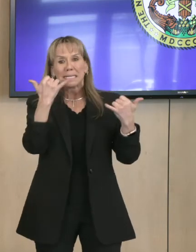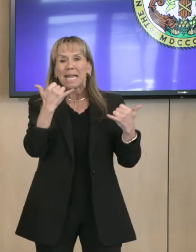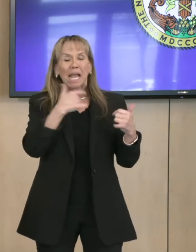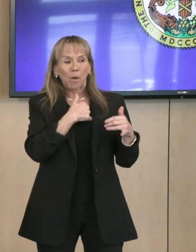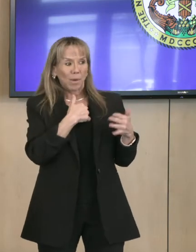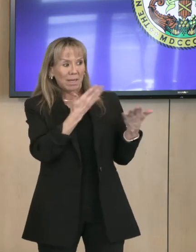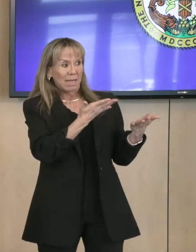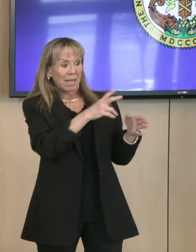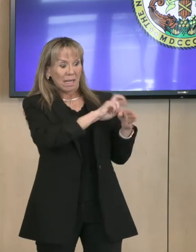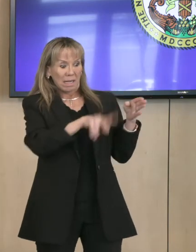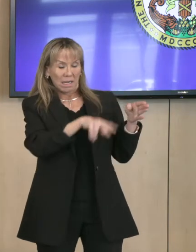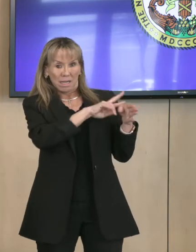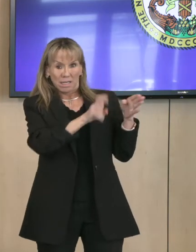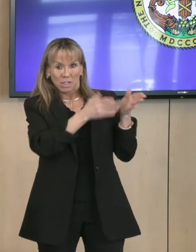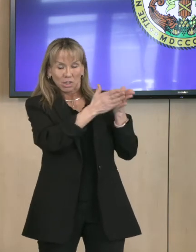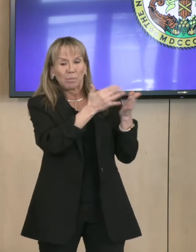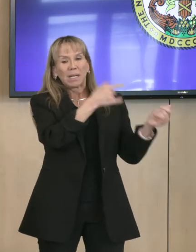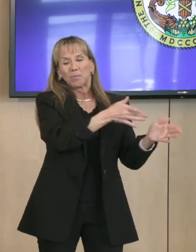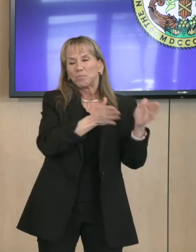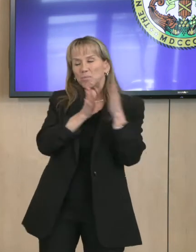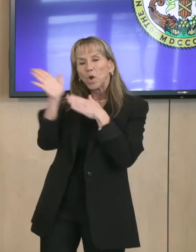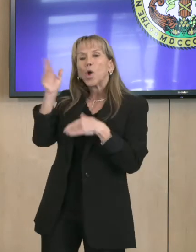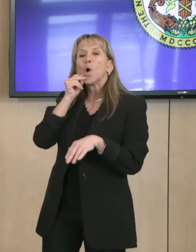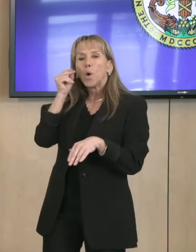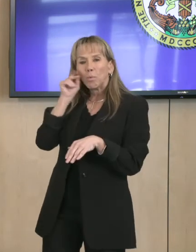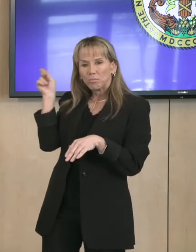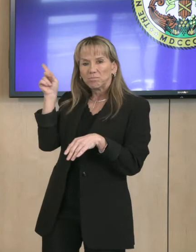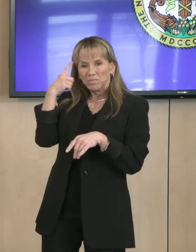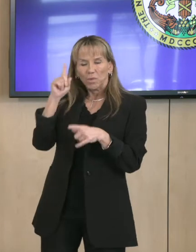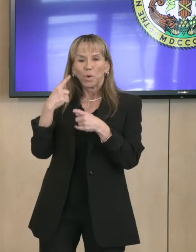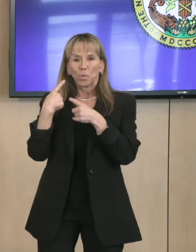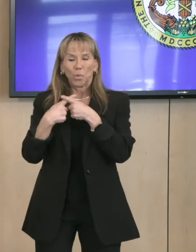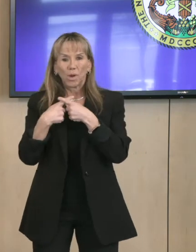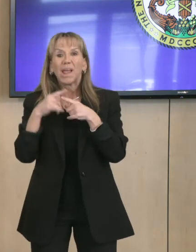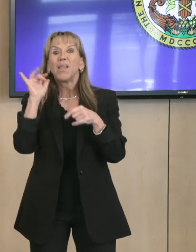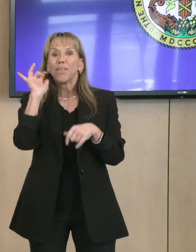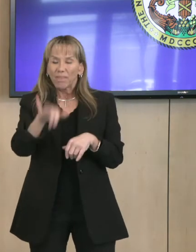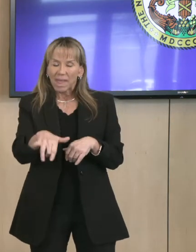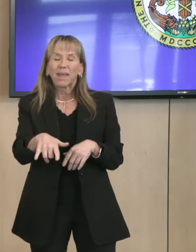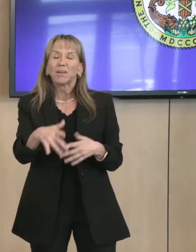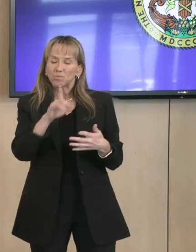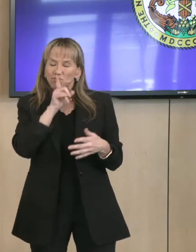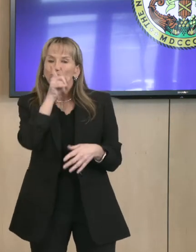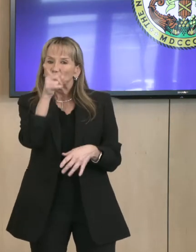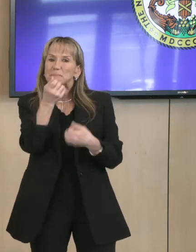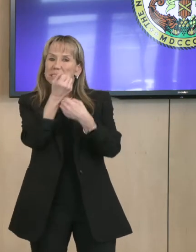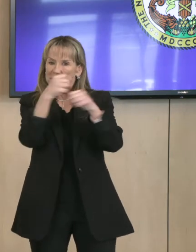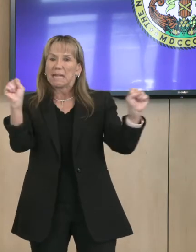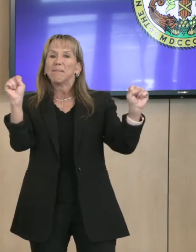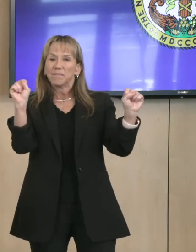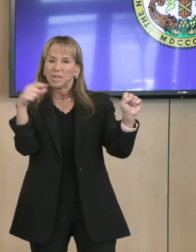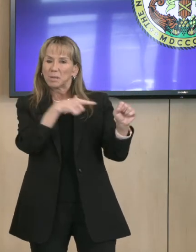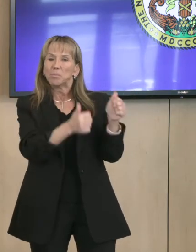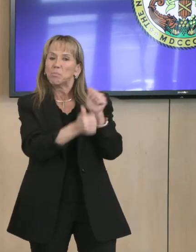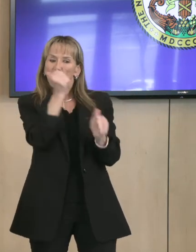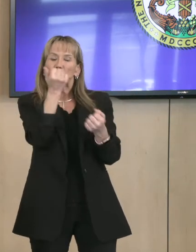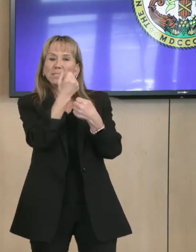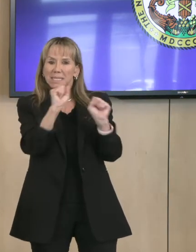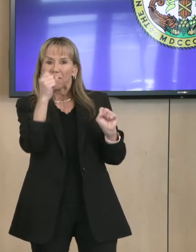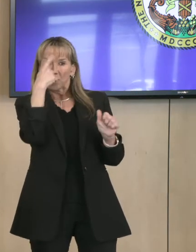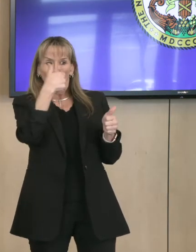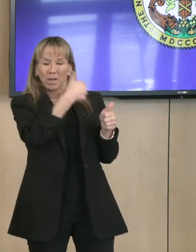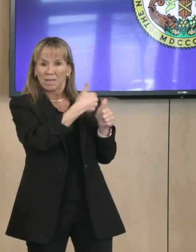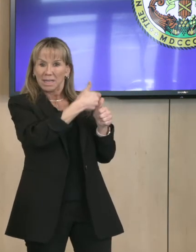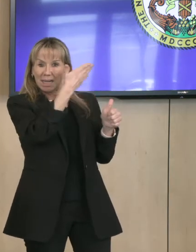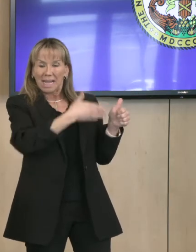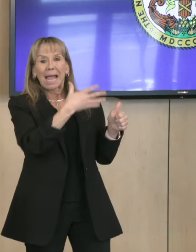straight to their homes to complete quarantine, is the safest, most effective thing for them. It's also the best for